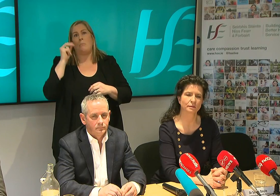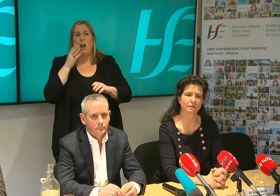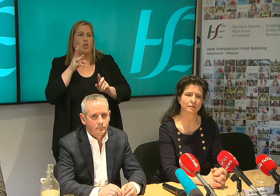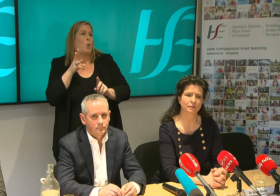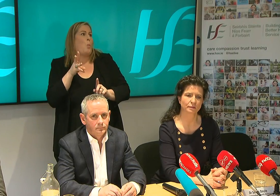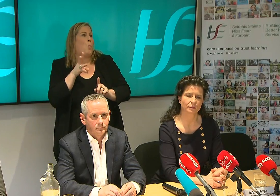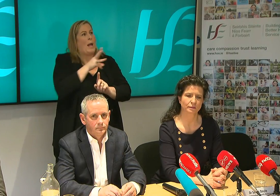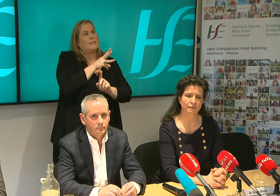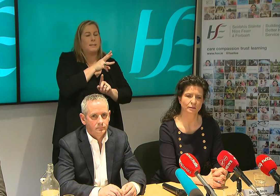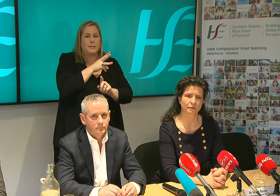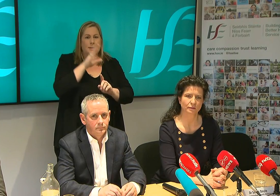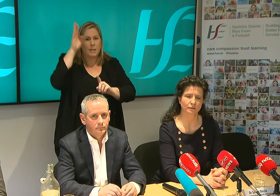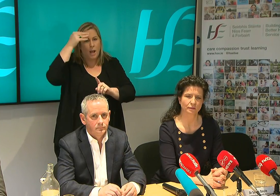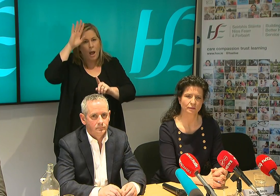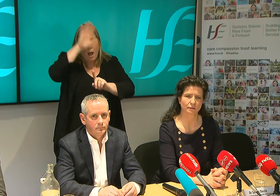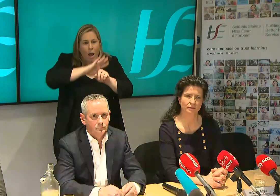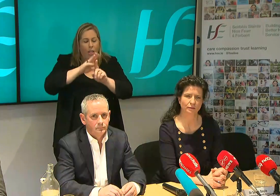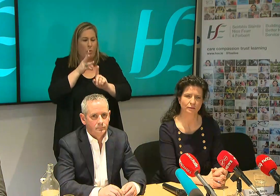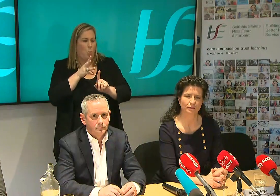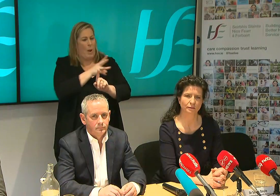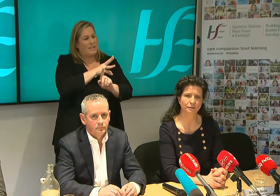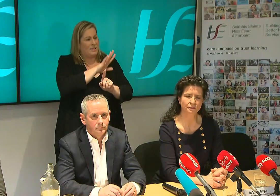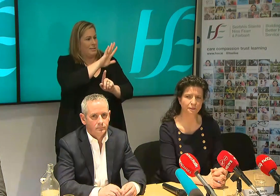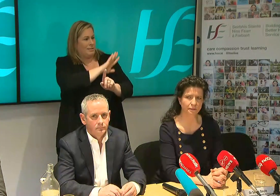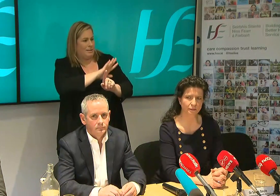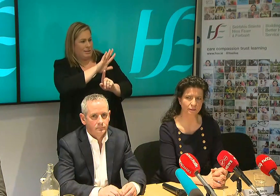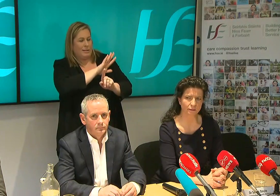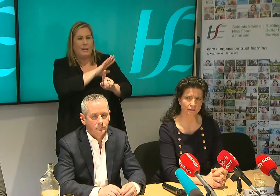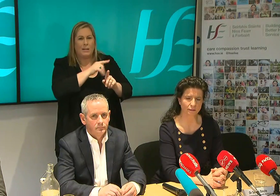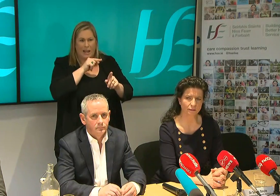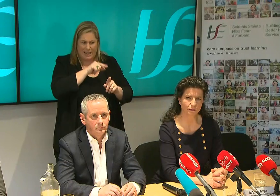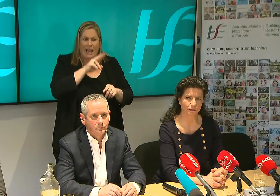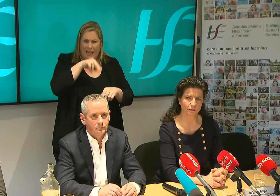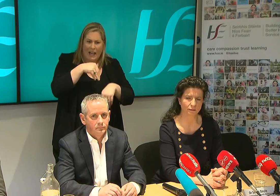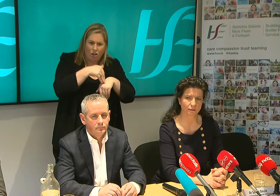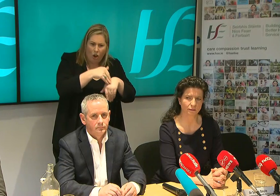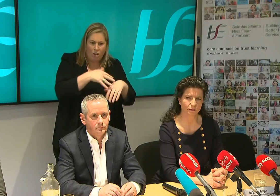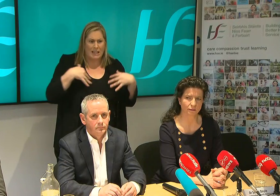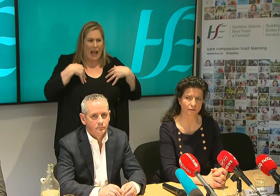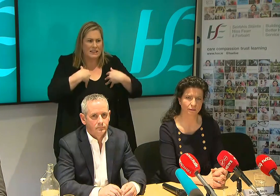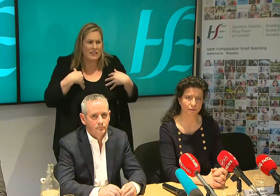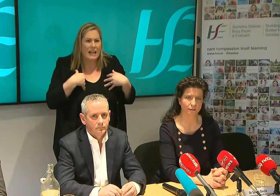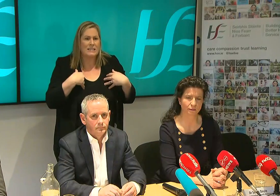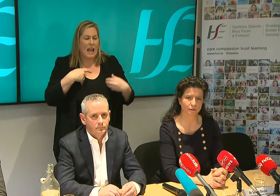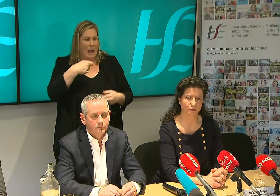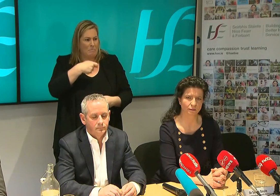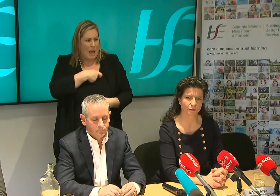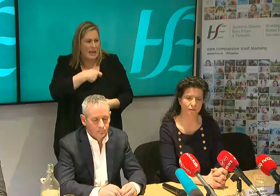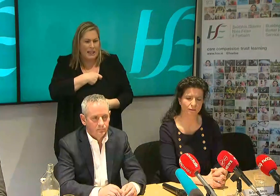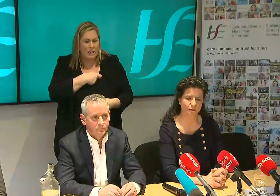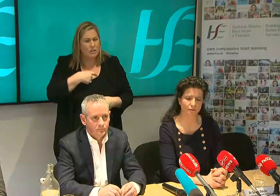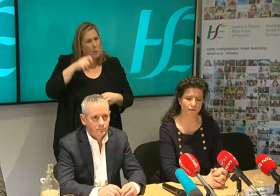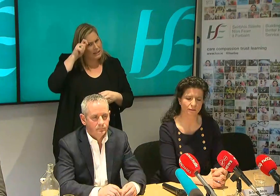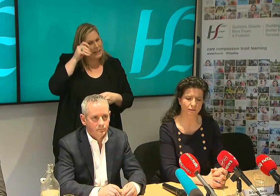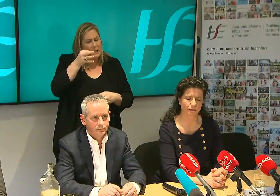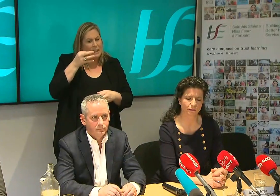country, it could cause its own problems in terms of panic and anxiety as well. So striking the balance is a